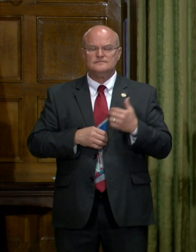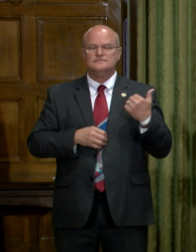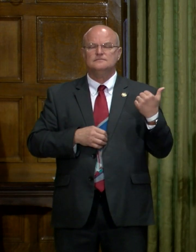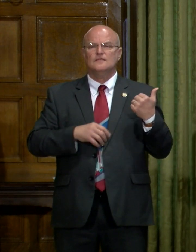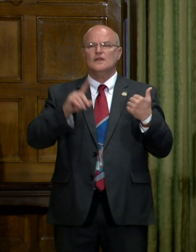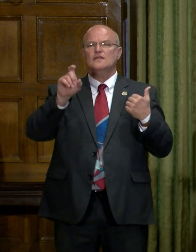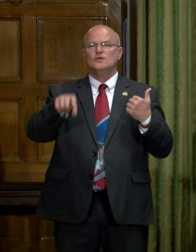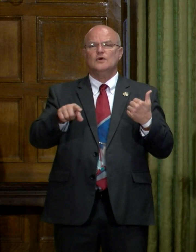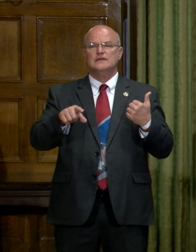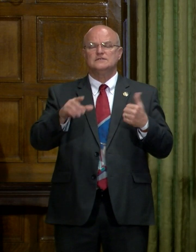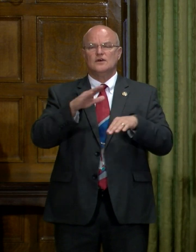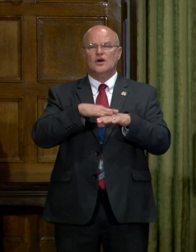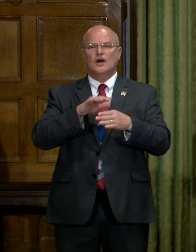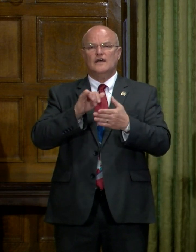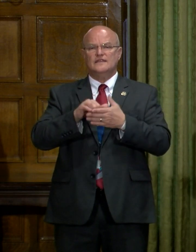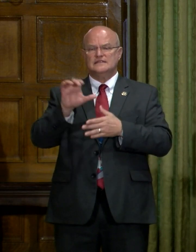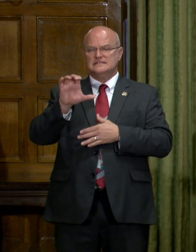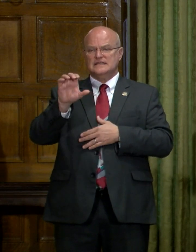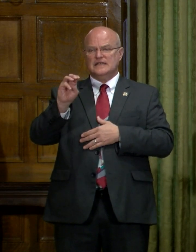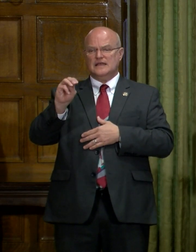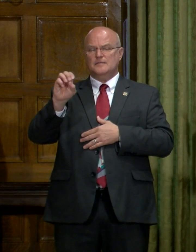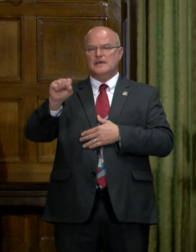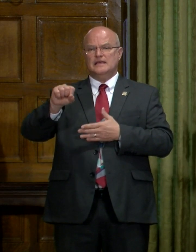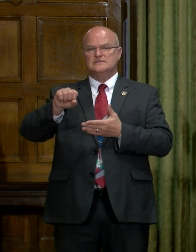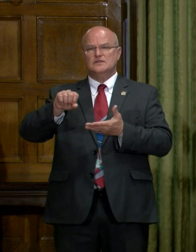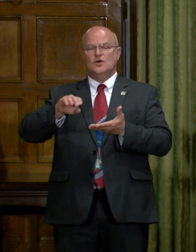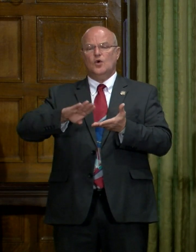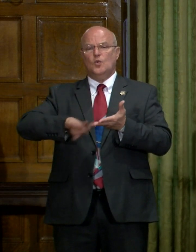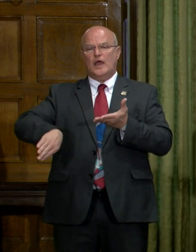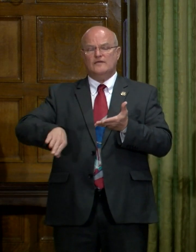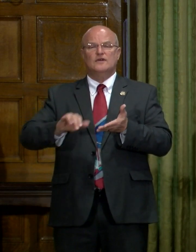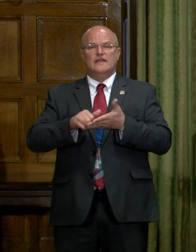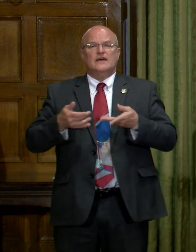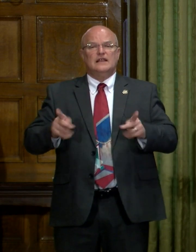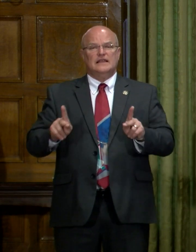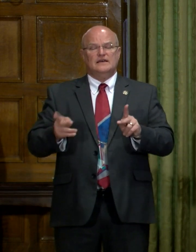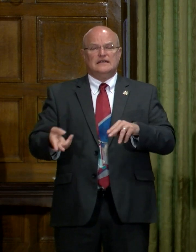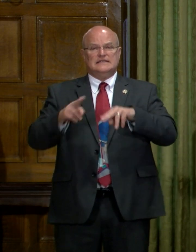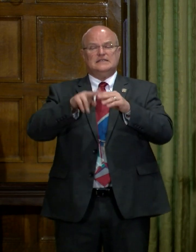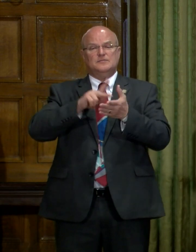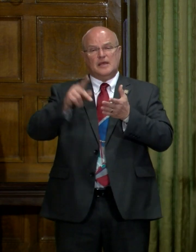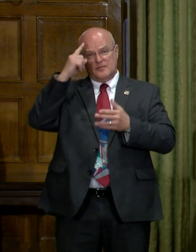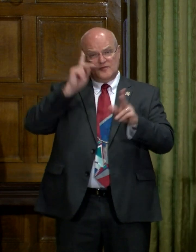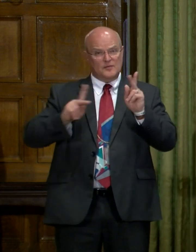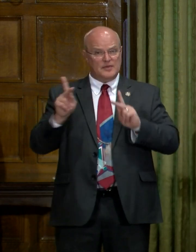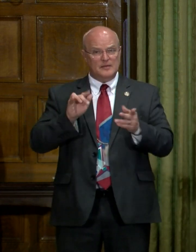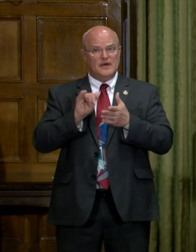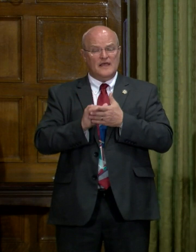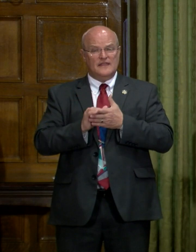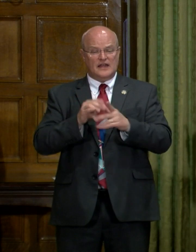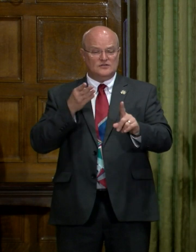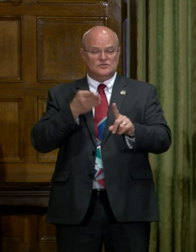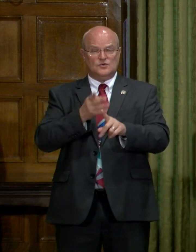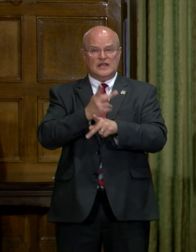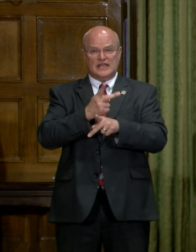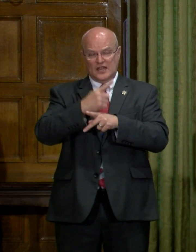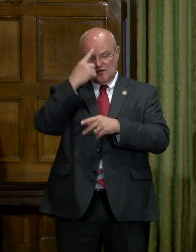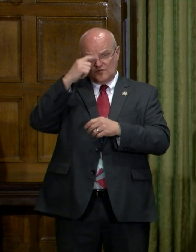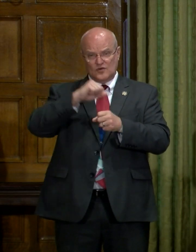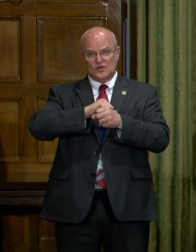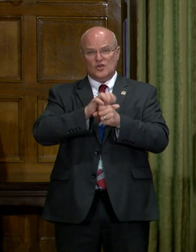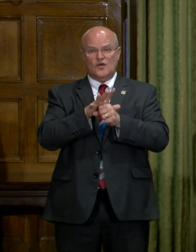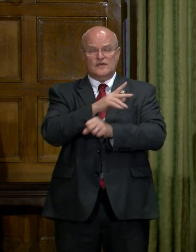The question is on the CMS waiver that would allow additional payments for those that are direct care for